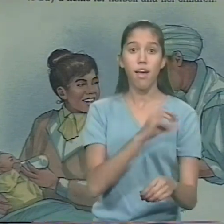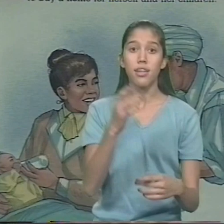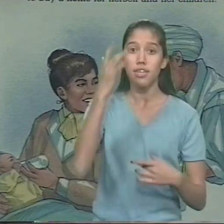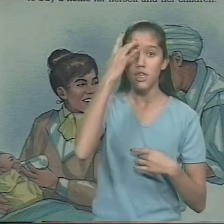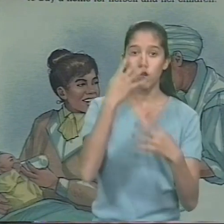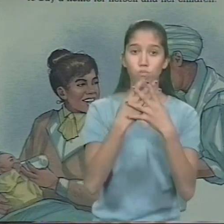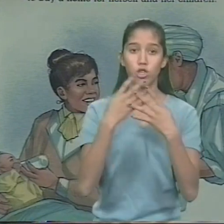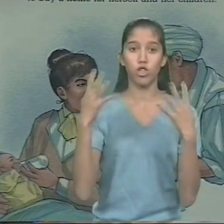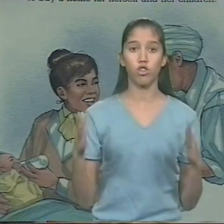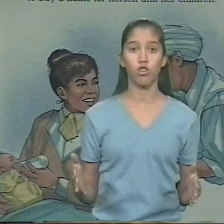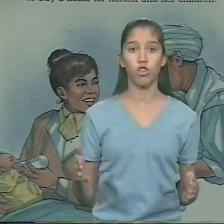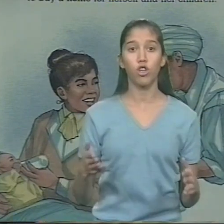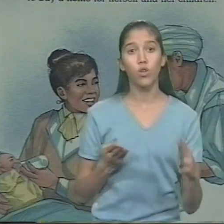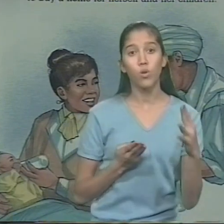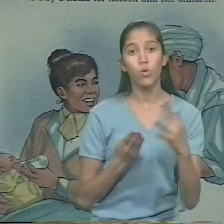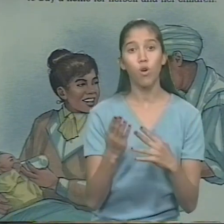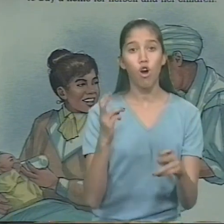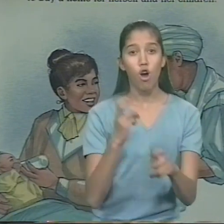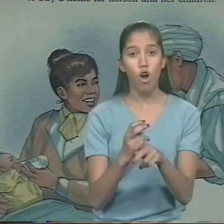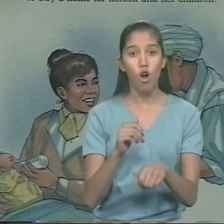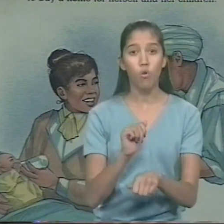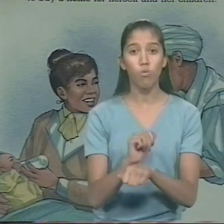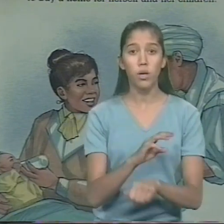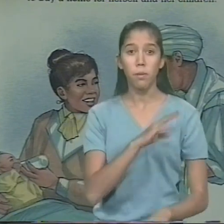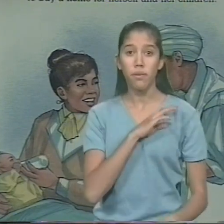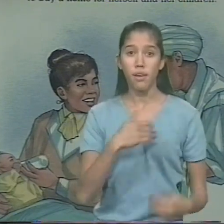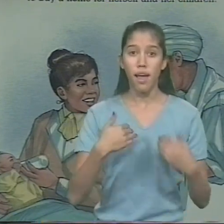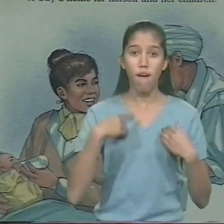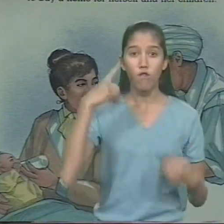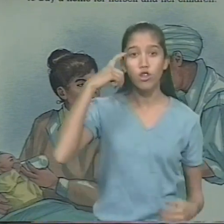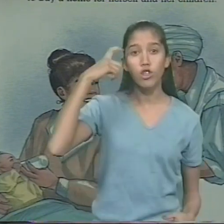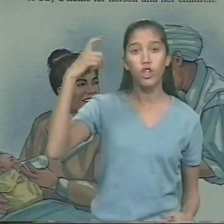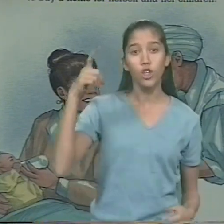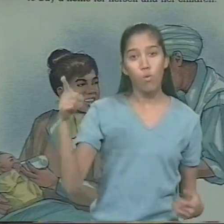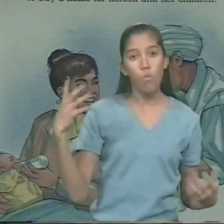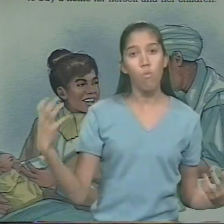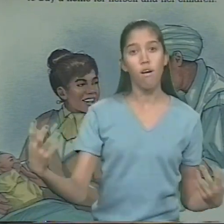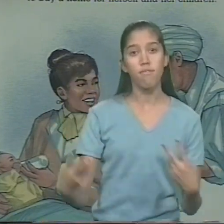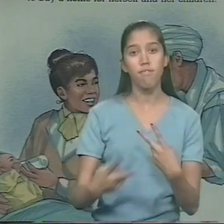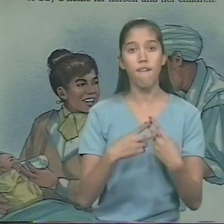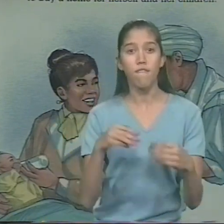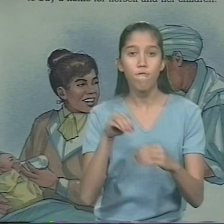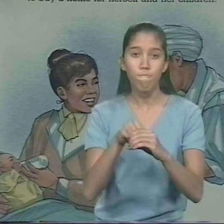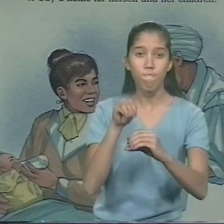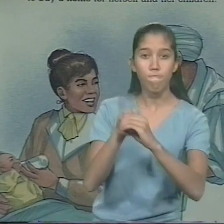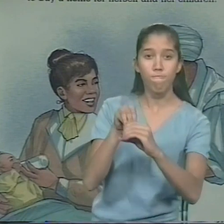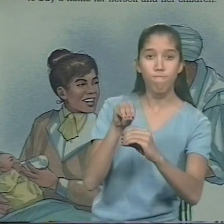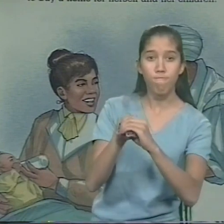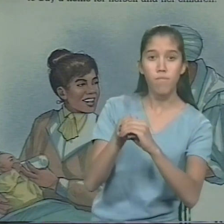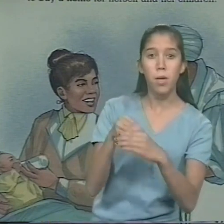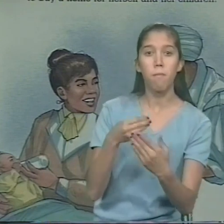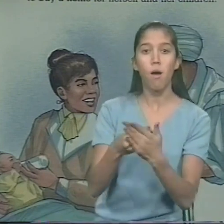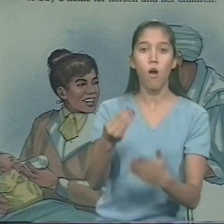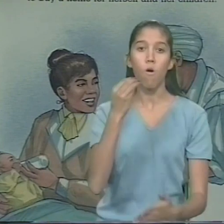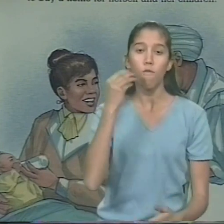Through all her hard work, Biddy had a dream. She wanted to save enough money to buy a home for herself and her